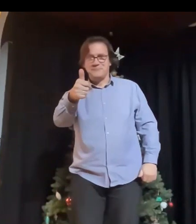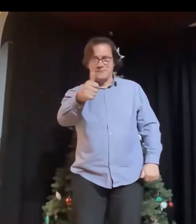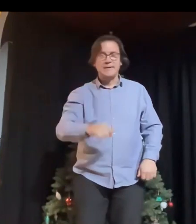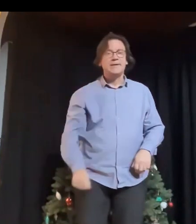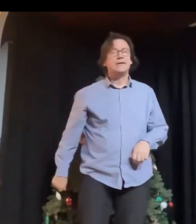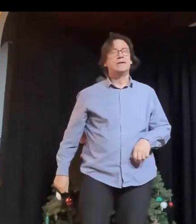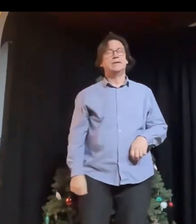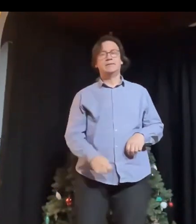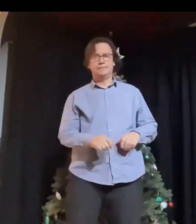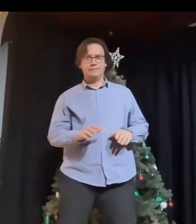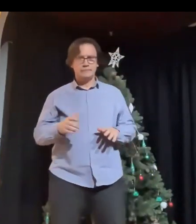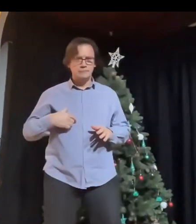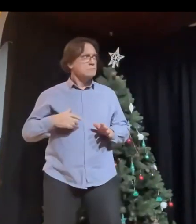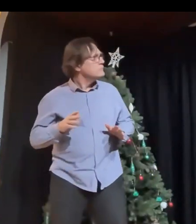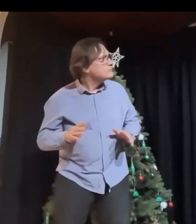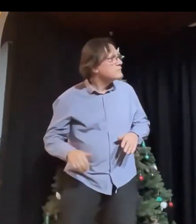Hey, Rob.